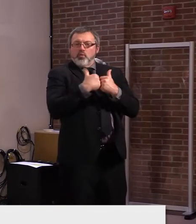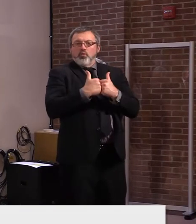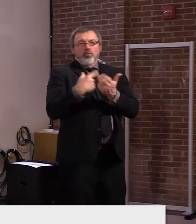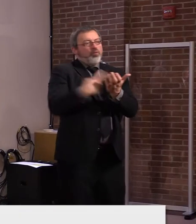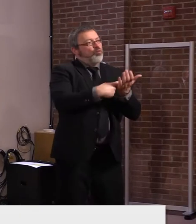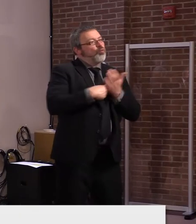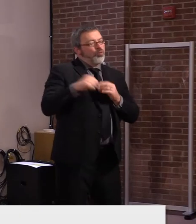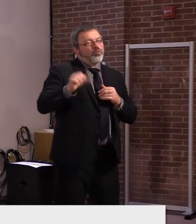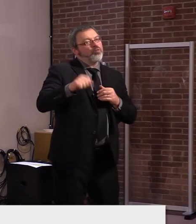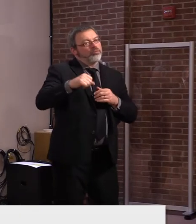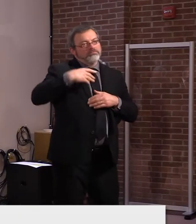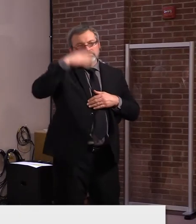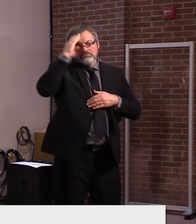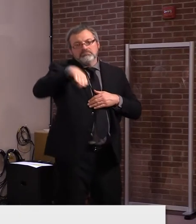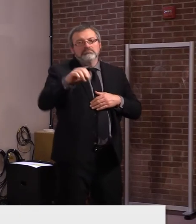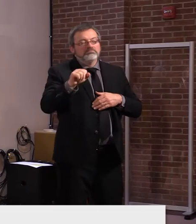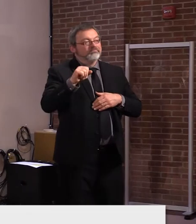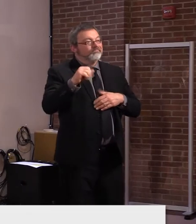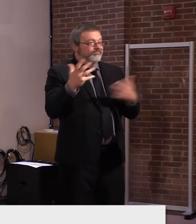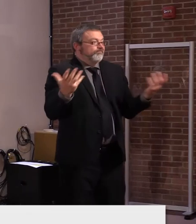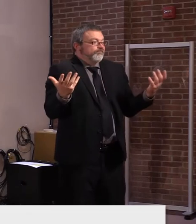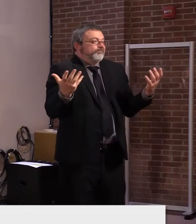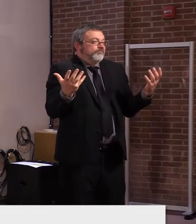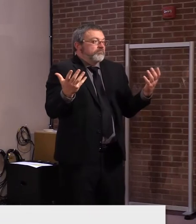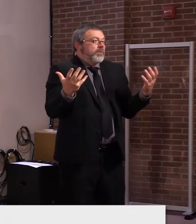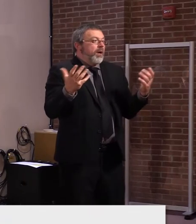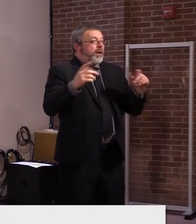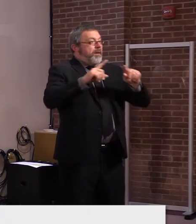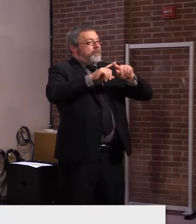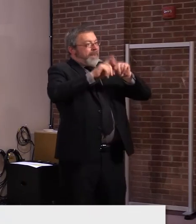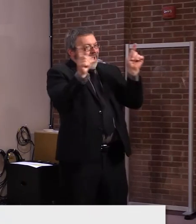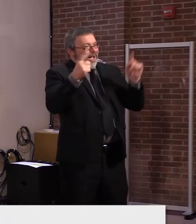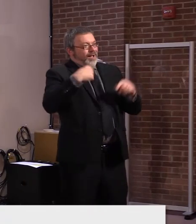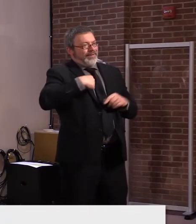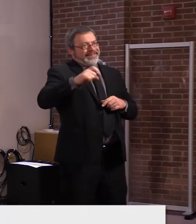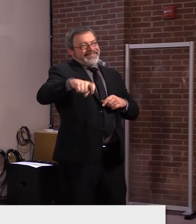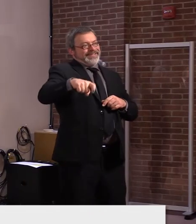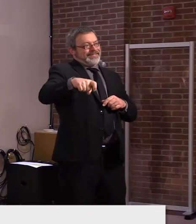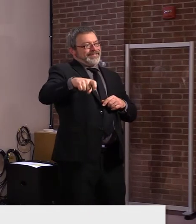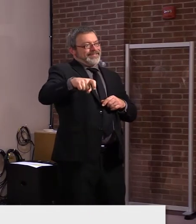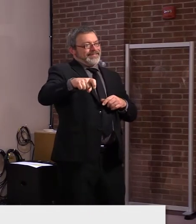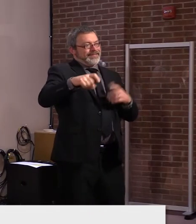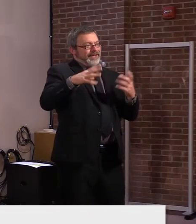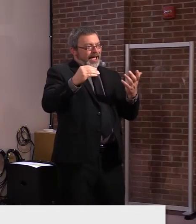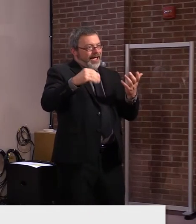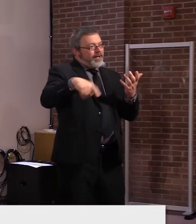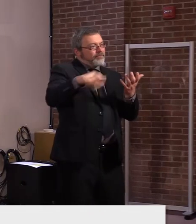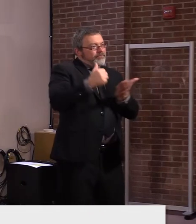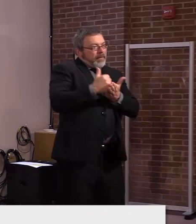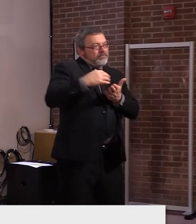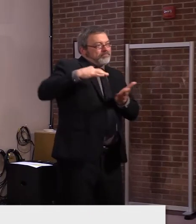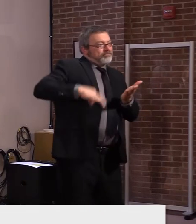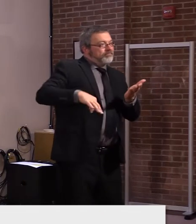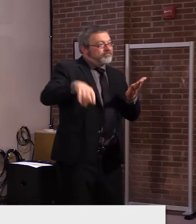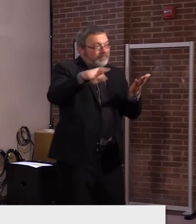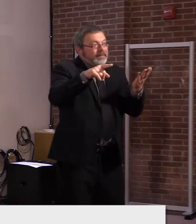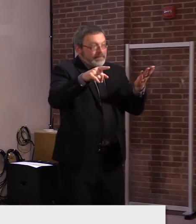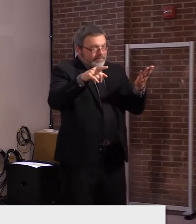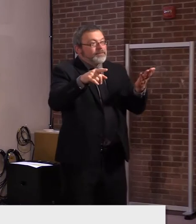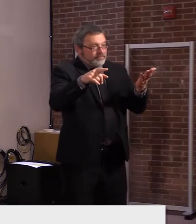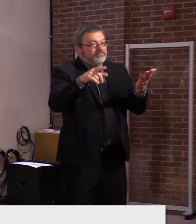on. But I'm sure that there'll be that'll be a highlight of the legislative session